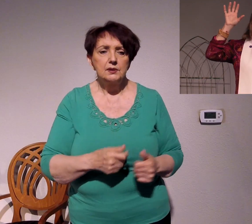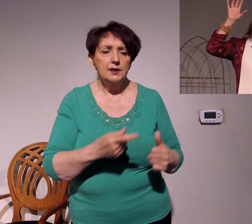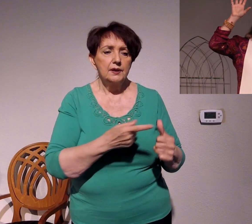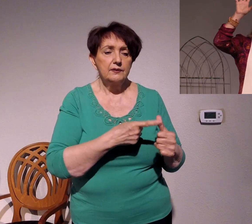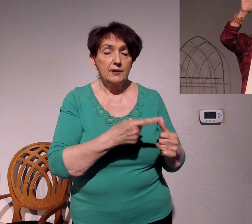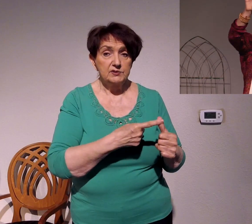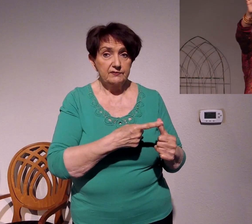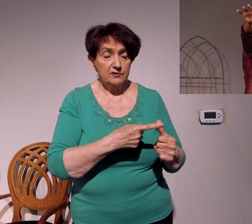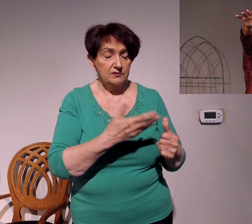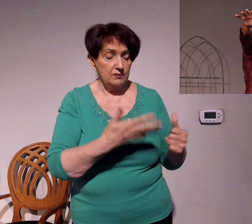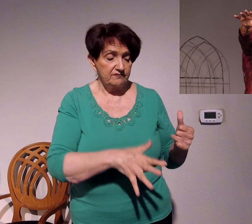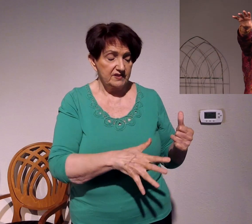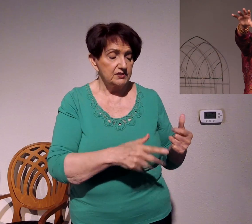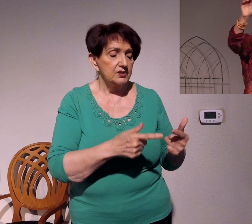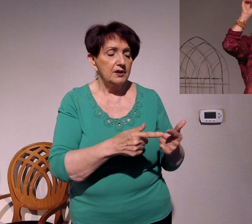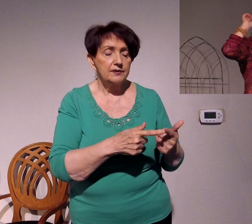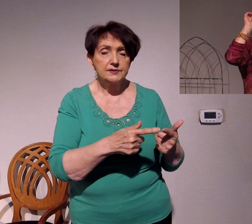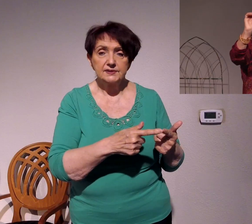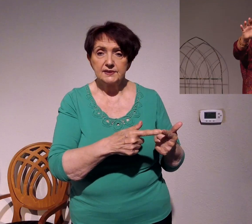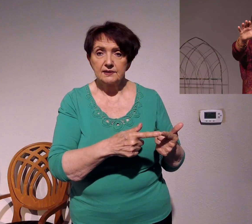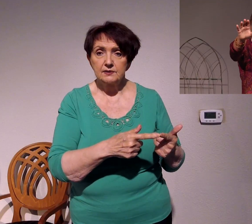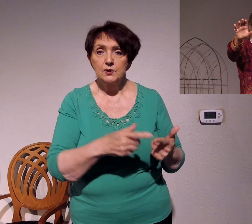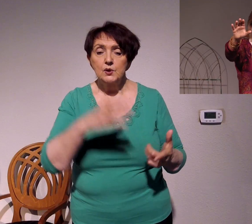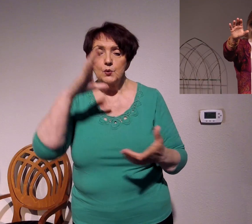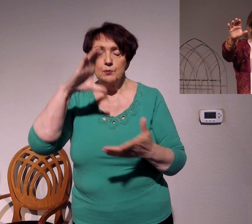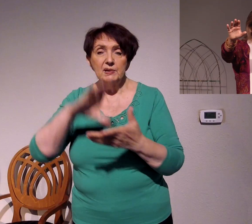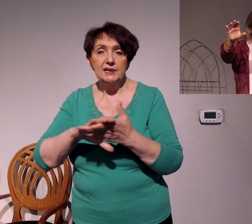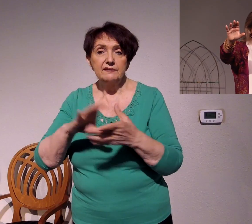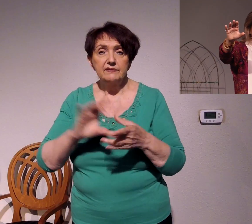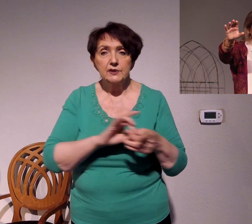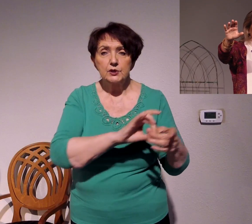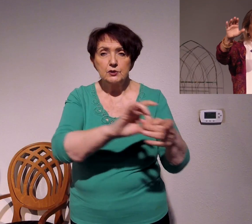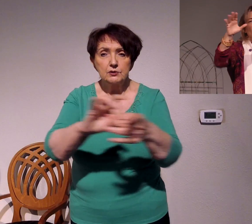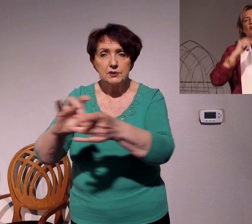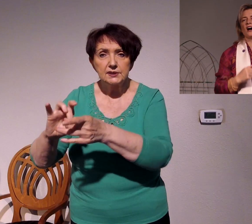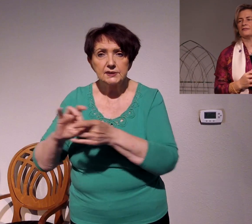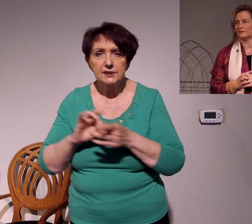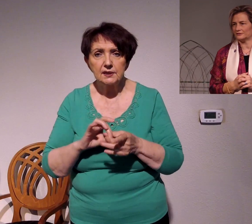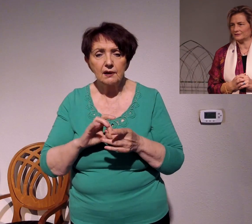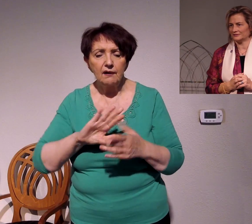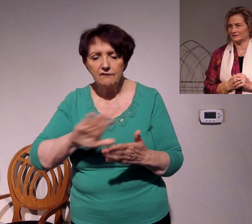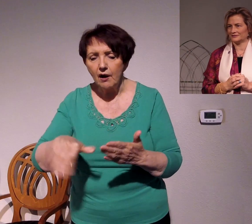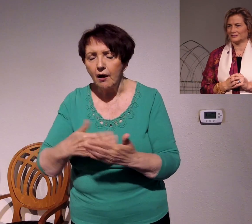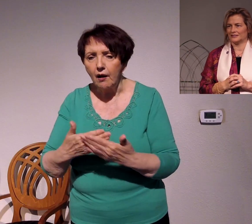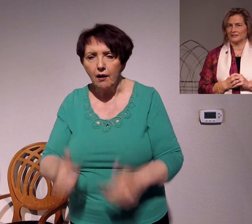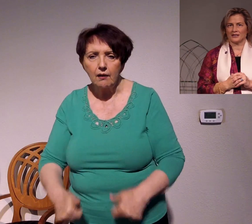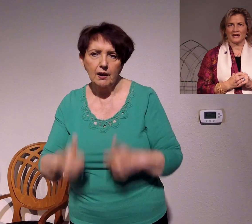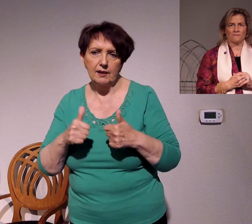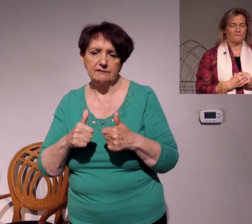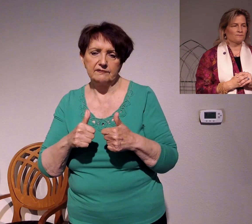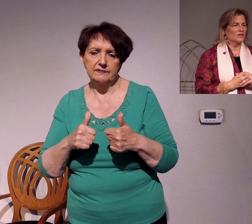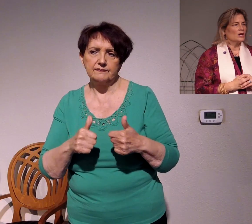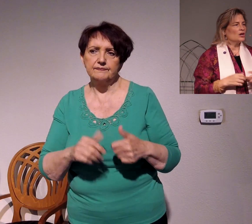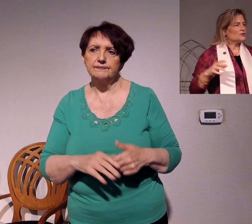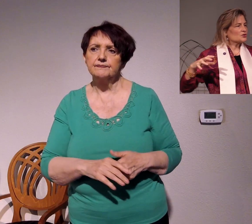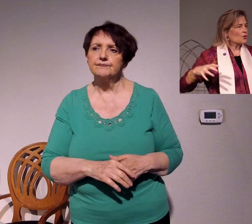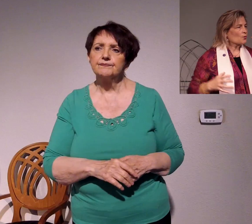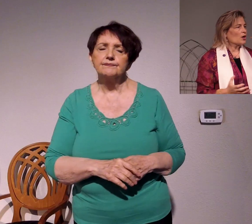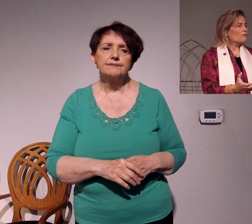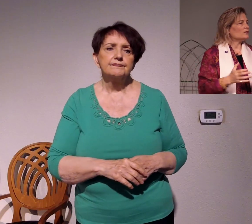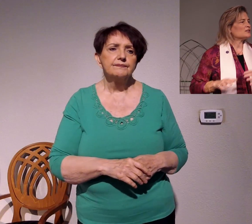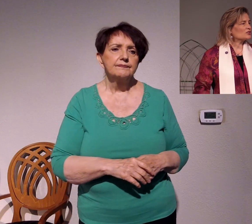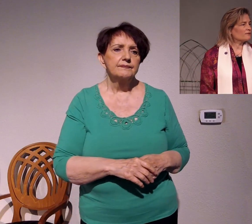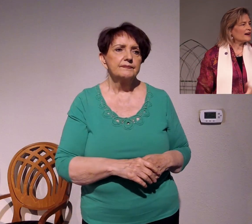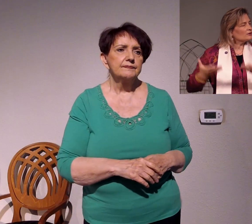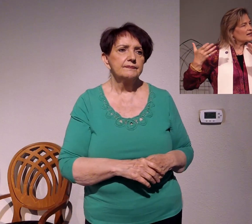second one is, we believe in the unity of all life. Okay? And